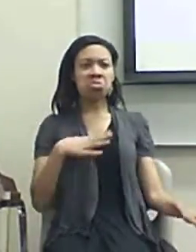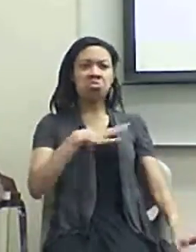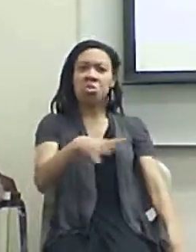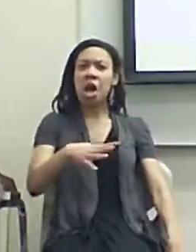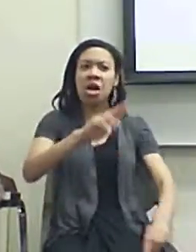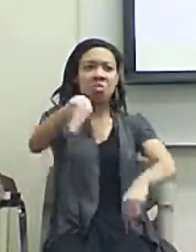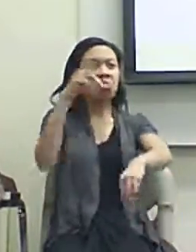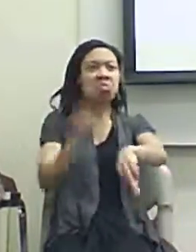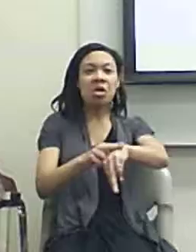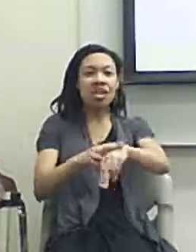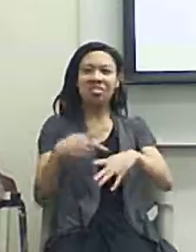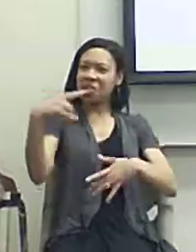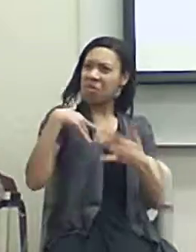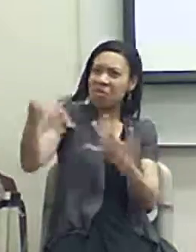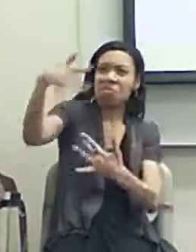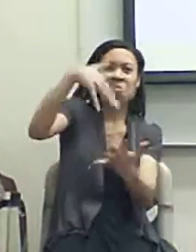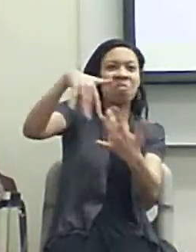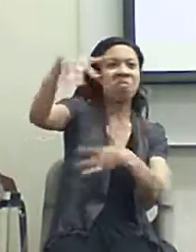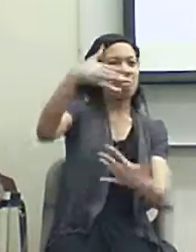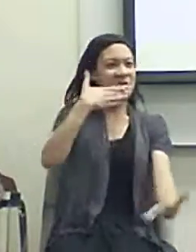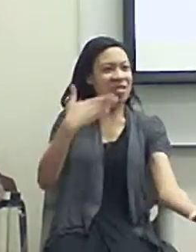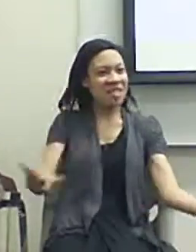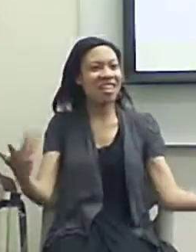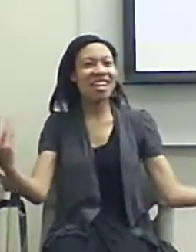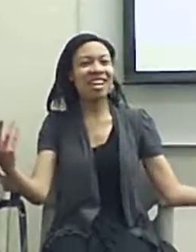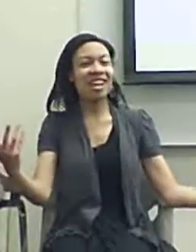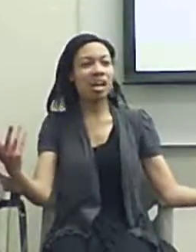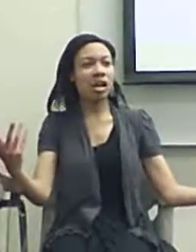good, we're meeting out in the community, and this is great, and talking, oh, you're so smart, that's